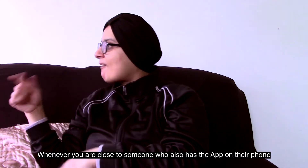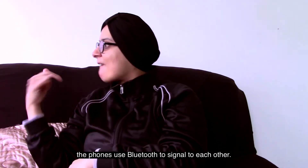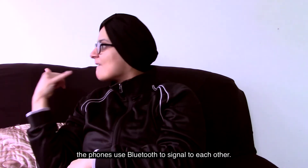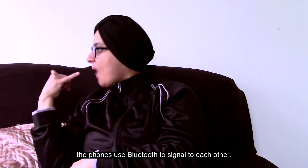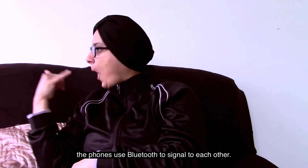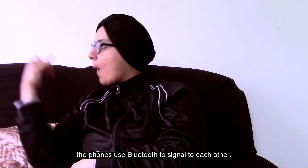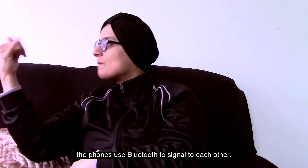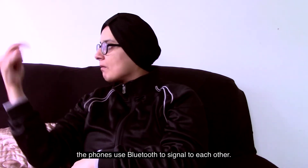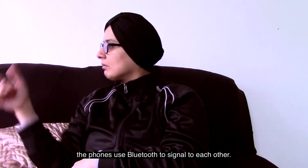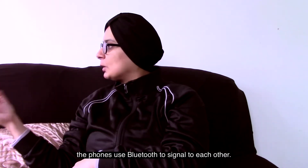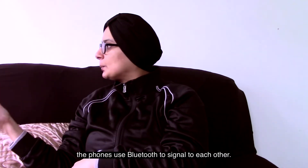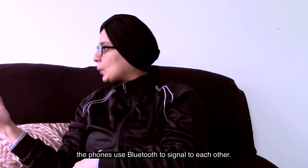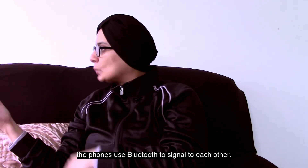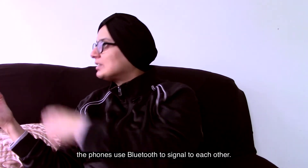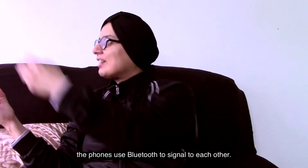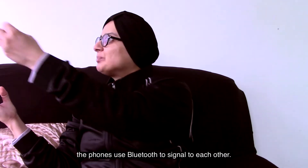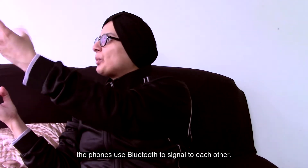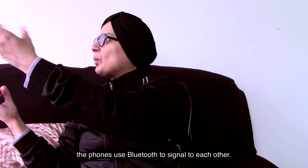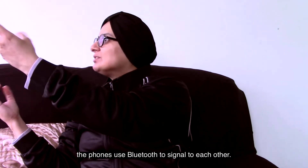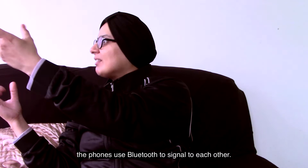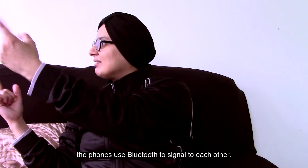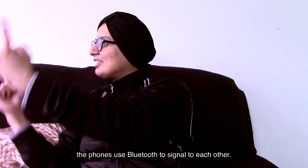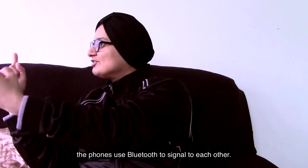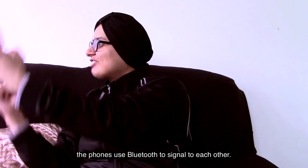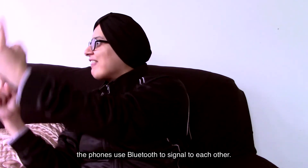the phones use Bluetooth to signal each other.